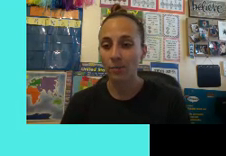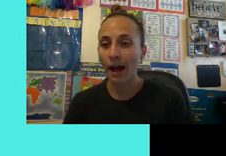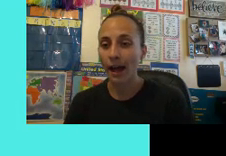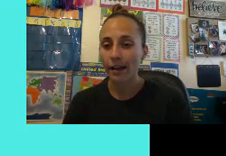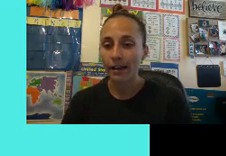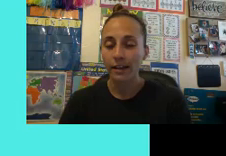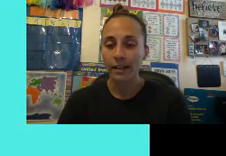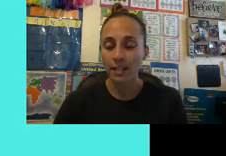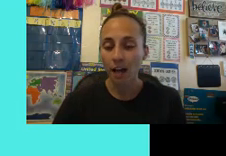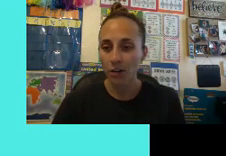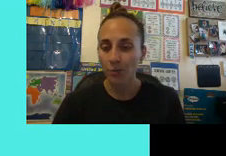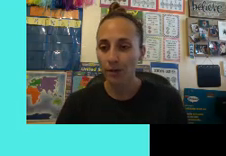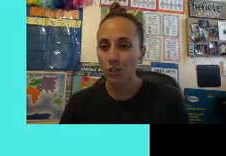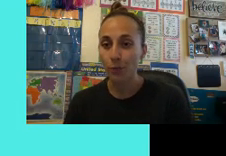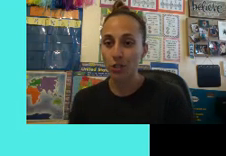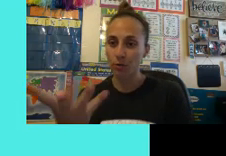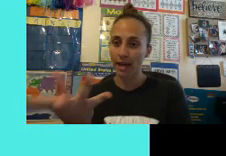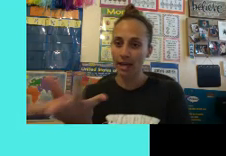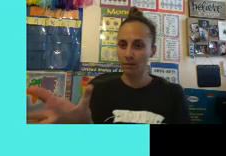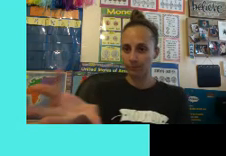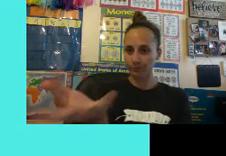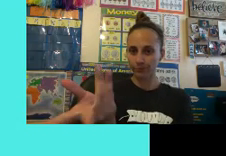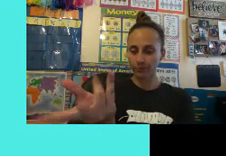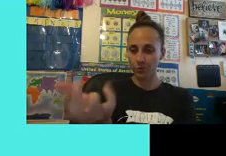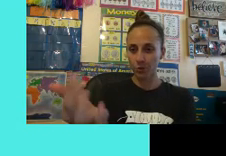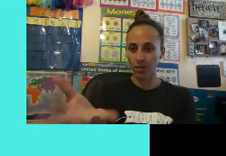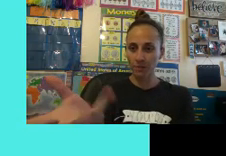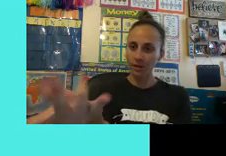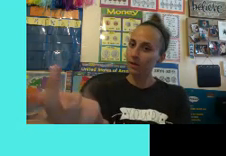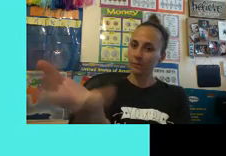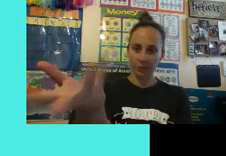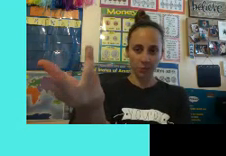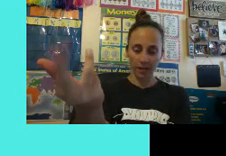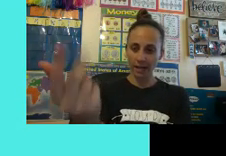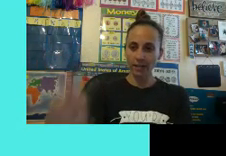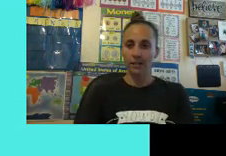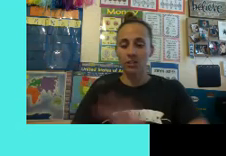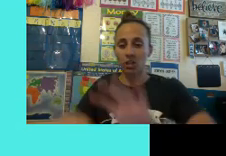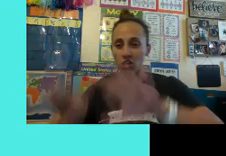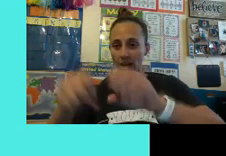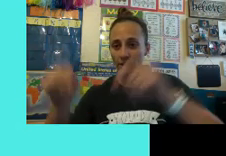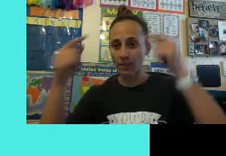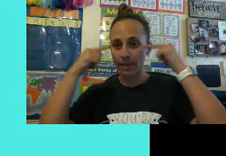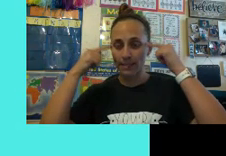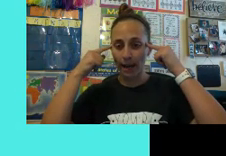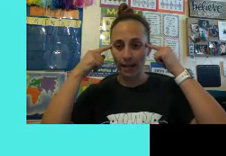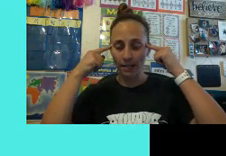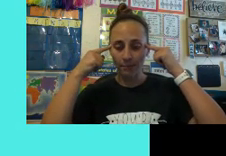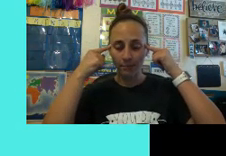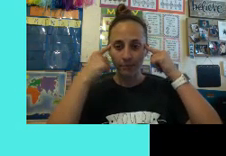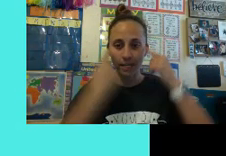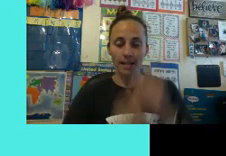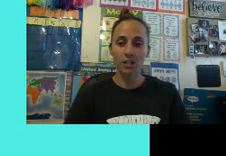for PI. Is the author's purpose to persuade? Do it with me. Persuade, to change somebody's